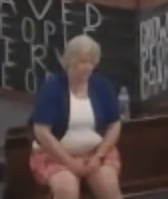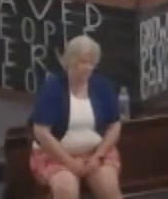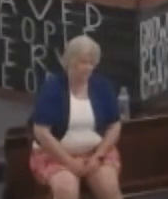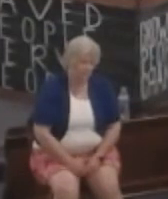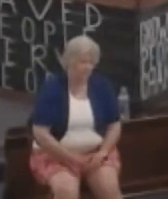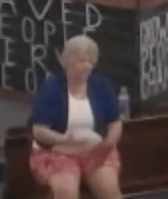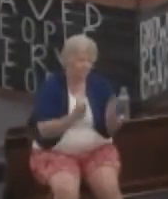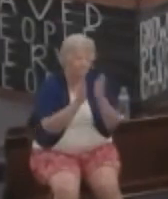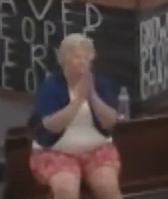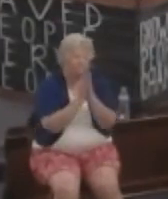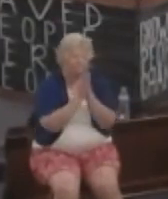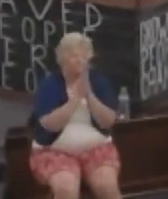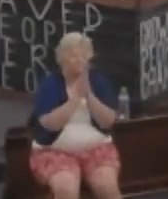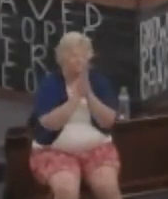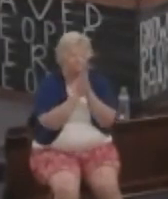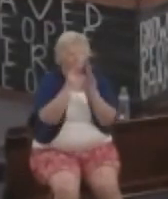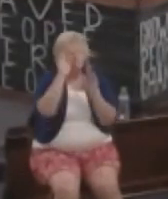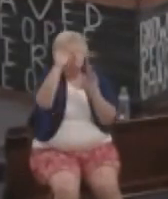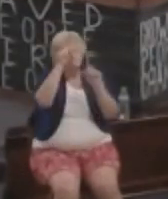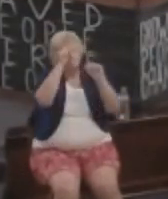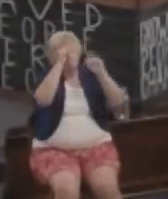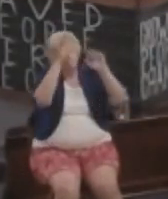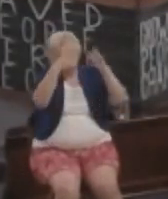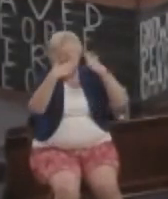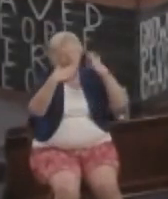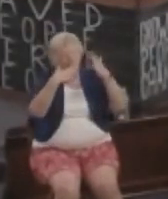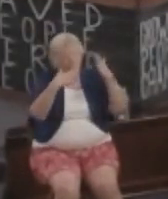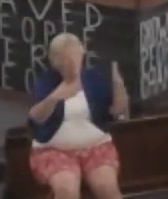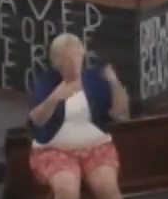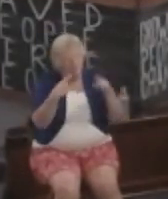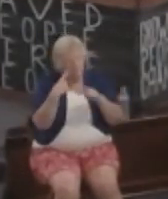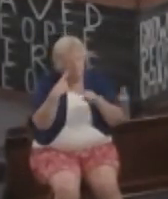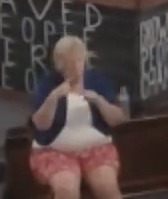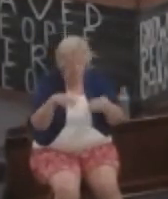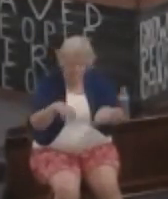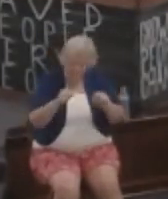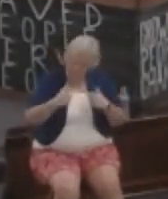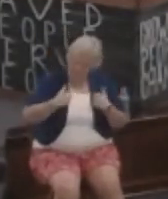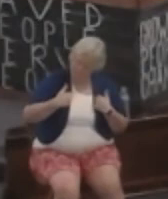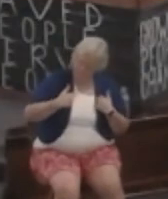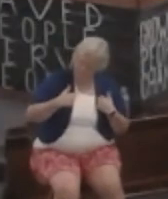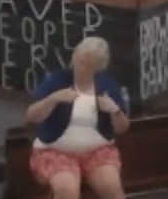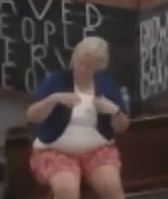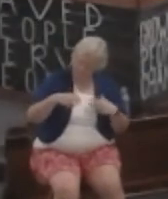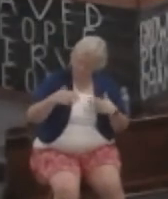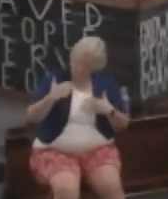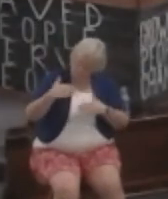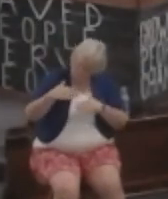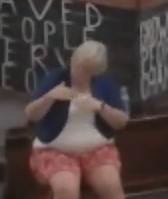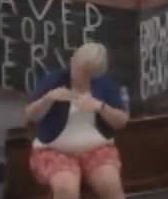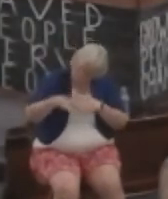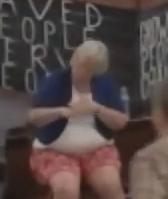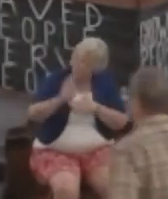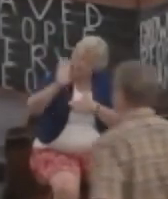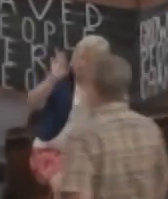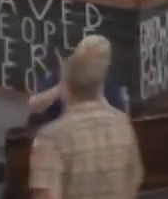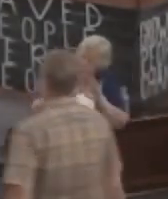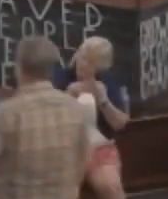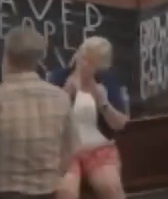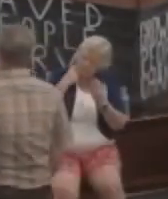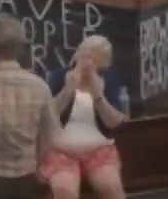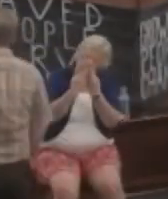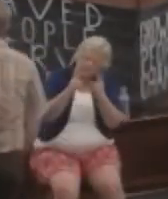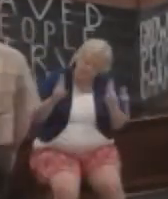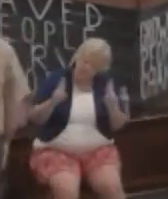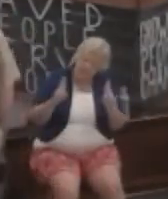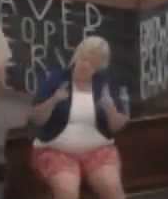Let's pray. Dear Heavenly Father, thank you for your Son. Thank you for adopting me. Thank you for taking me in. Thank you for redeeming me.